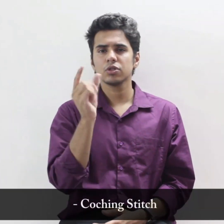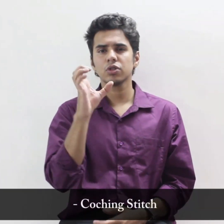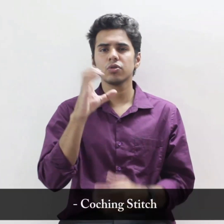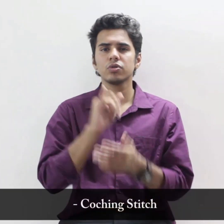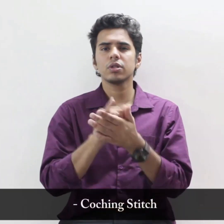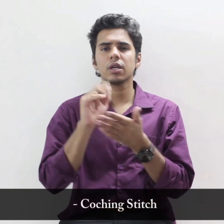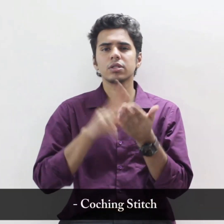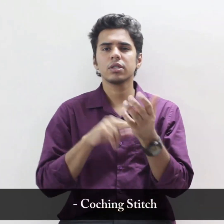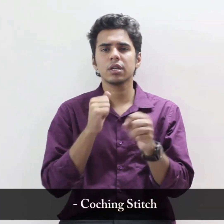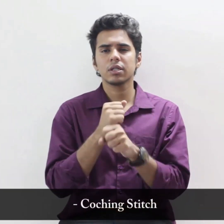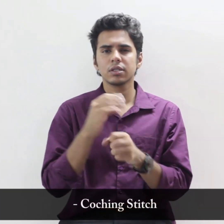Coaching stitch.